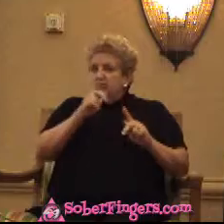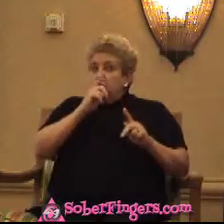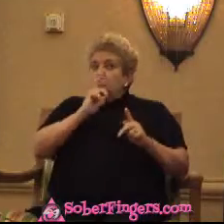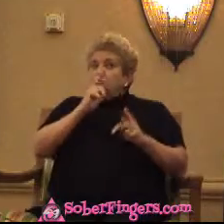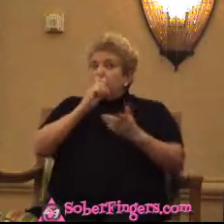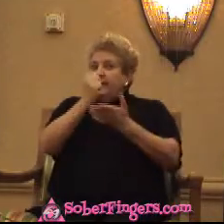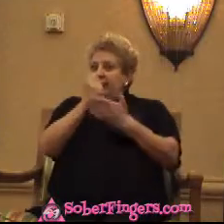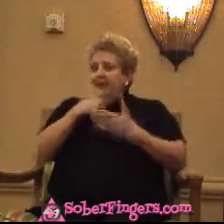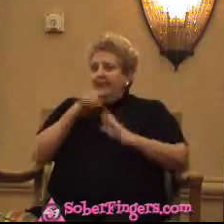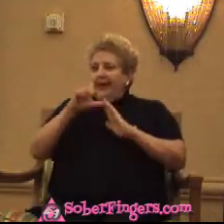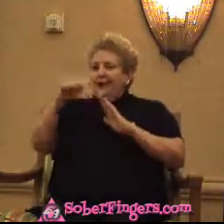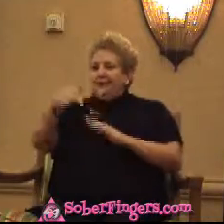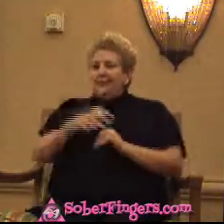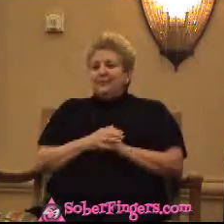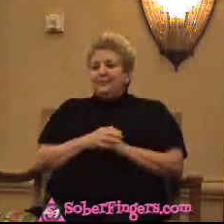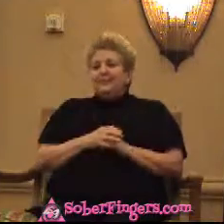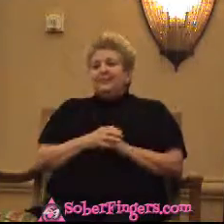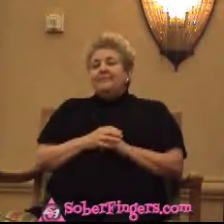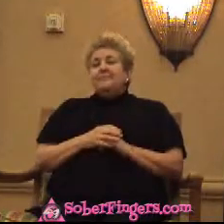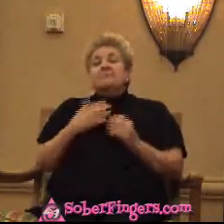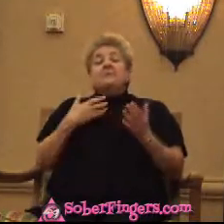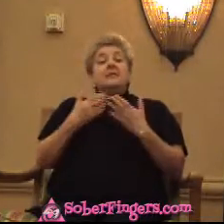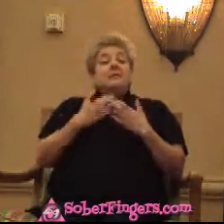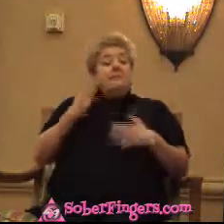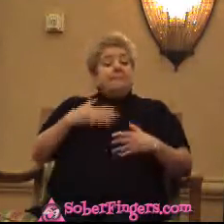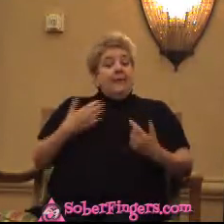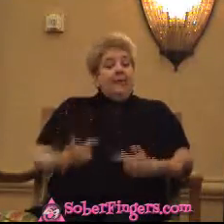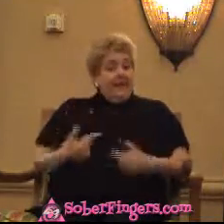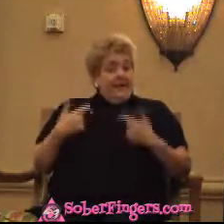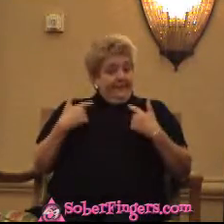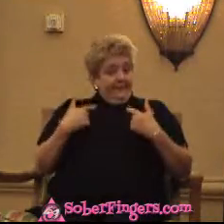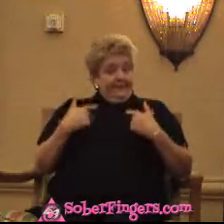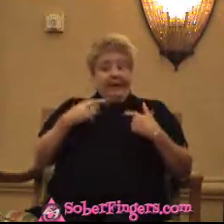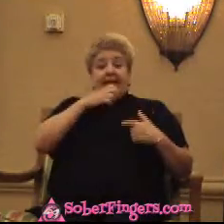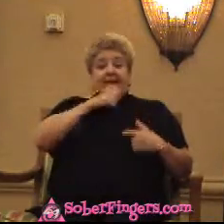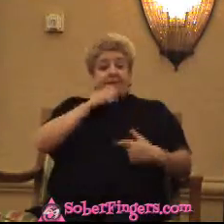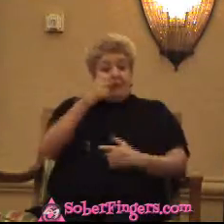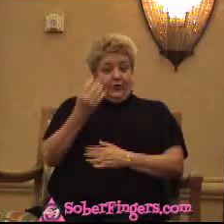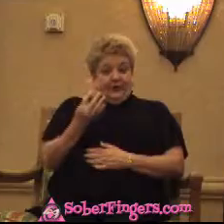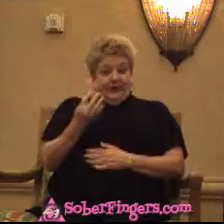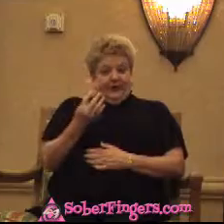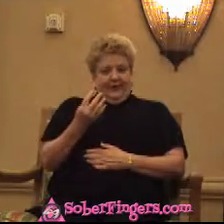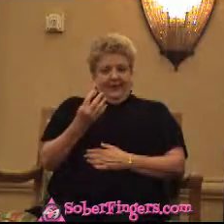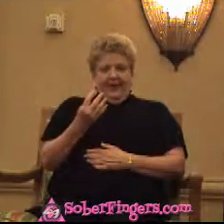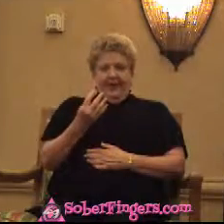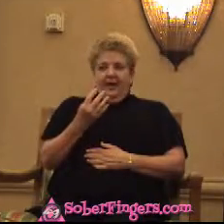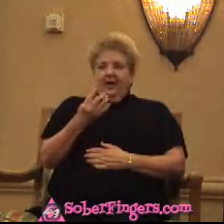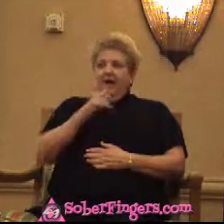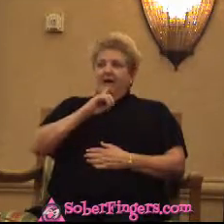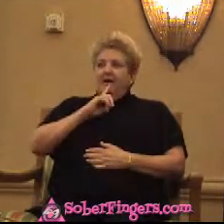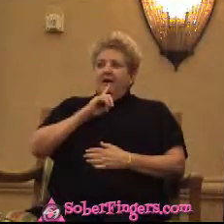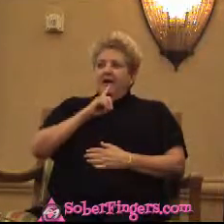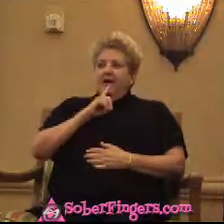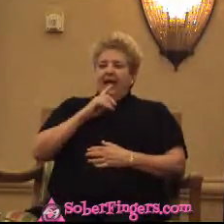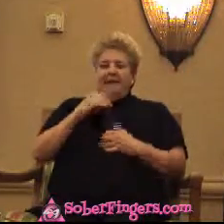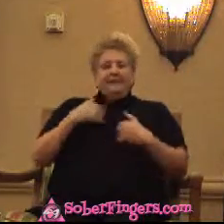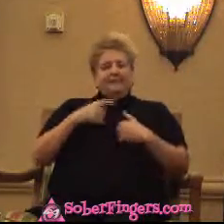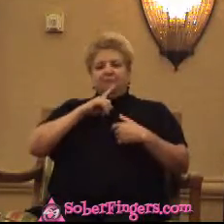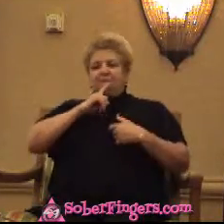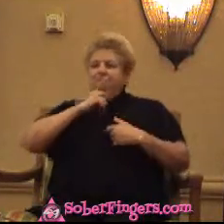But anyway, so I had this teenage life where when I was 14, I got this really nice 34 Ford Coupe shop channel, and I had a